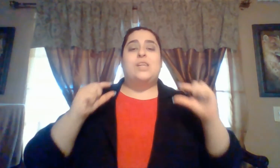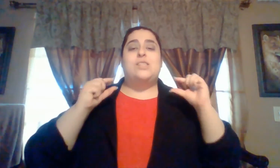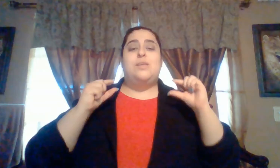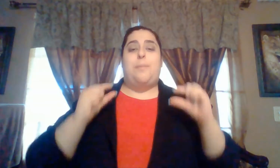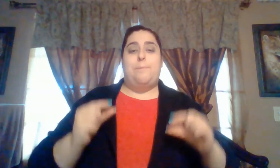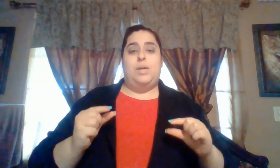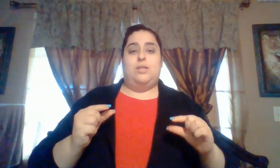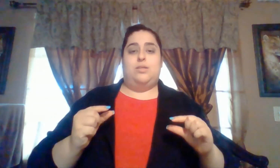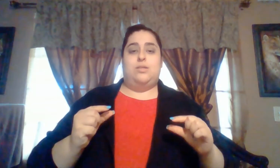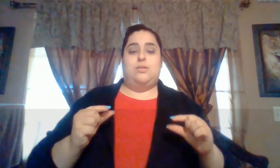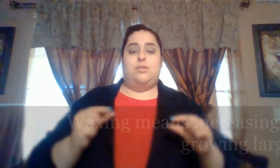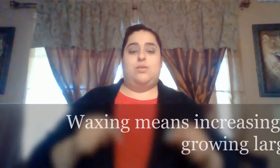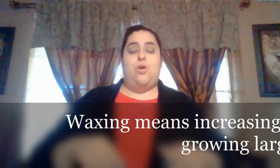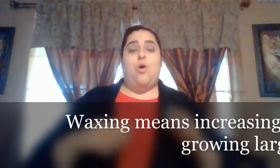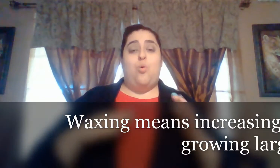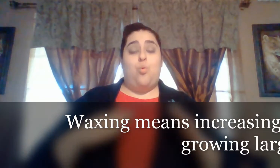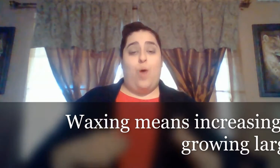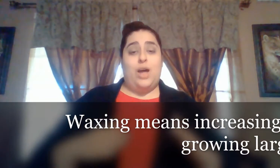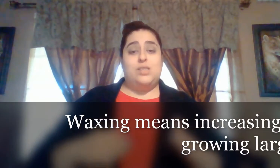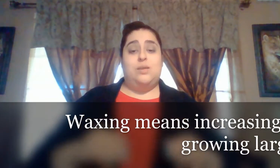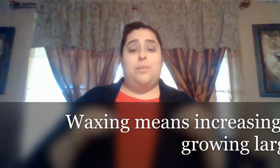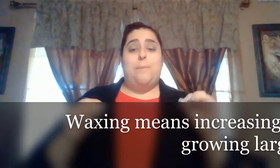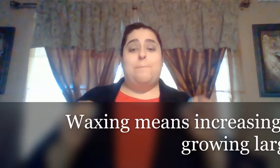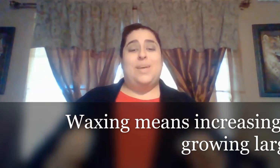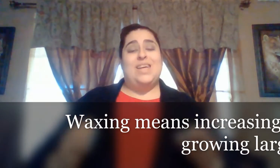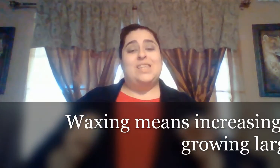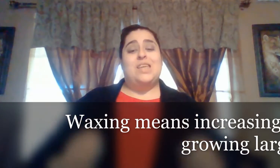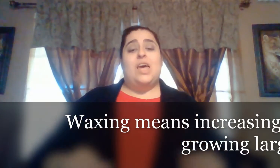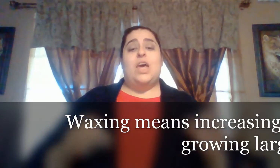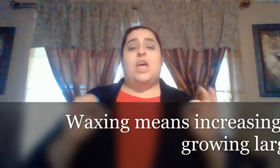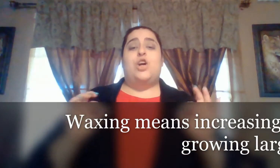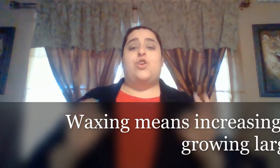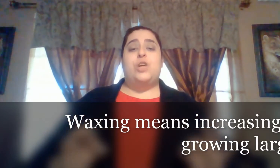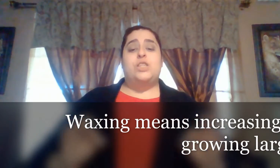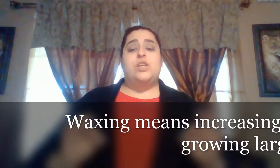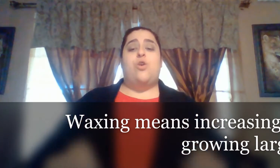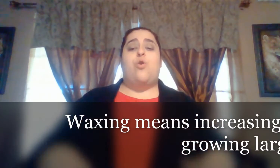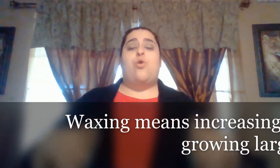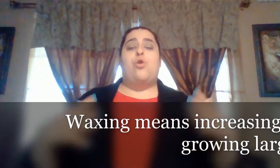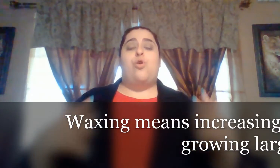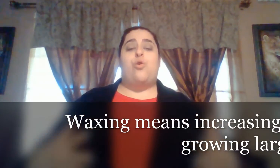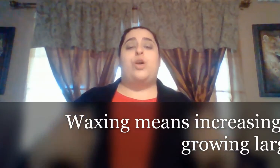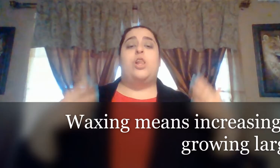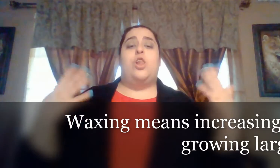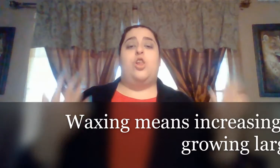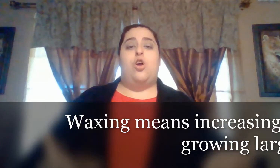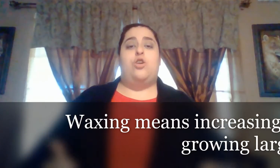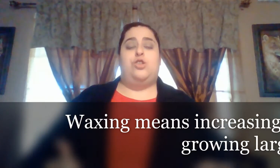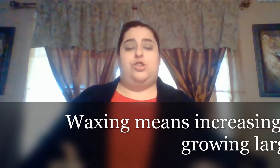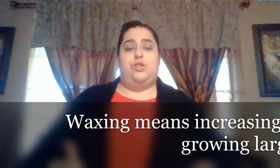waxing means. Waxing means increasing or growing larger.